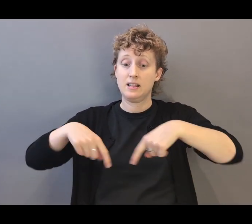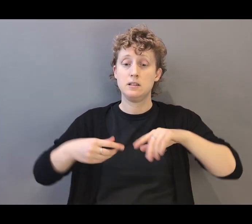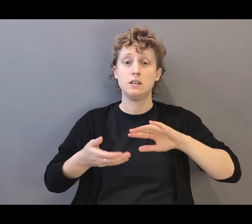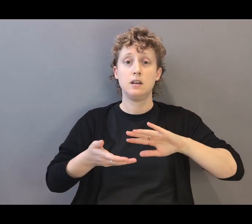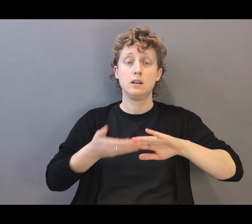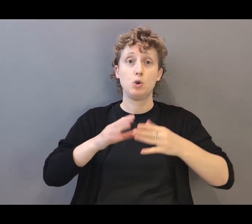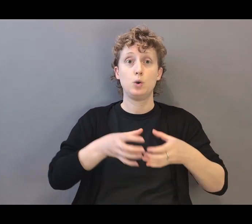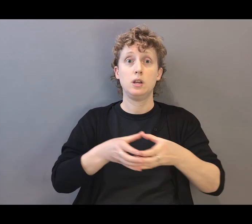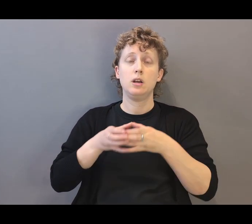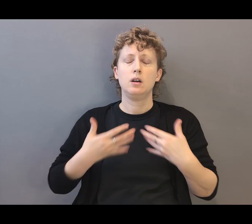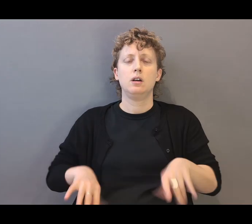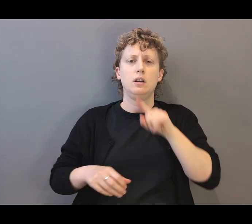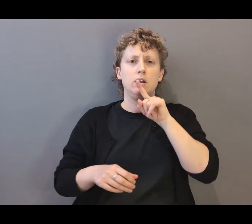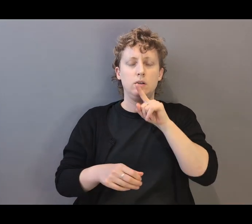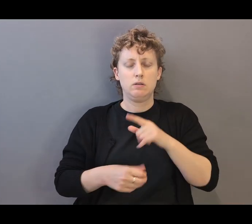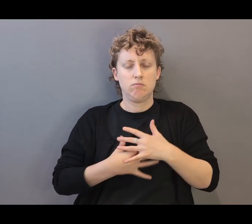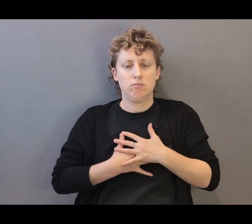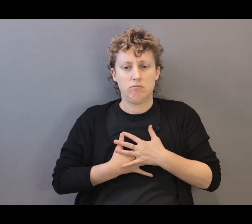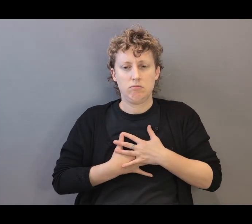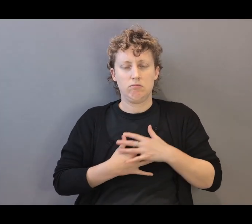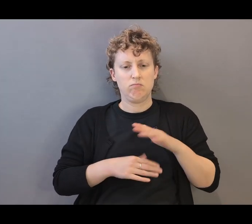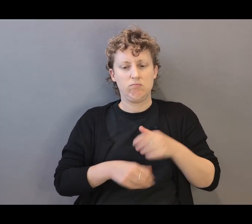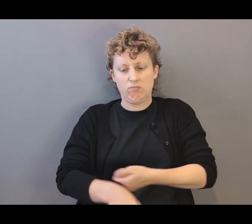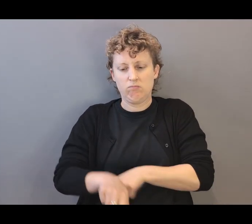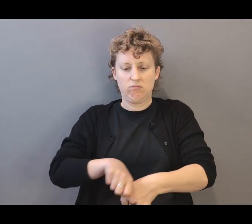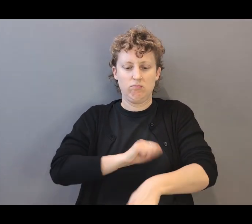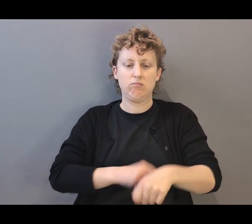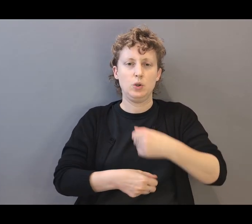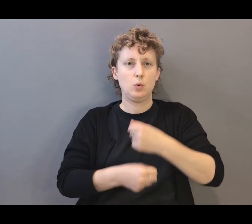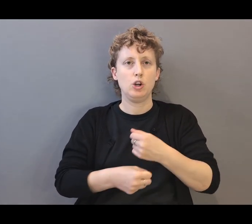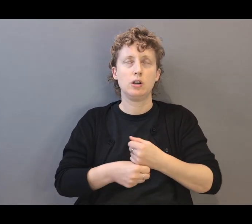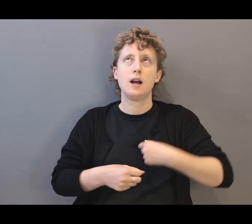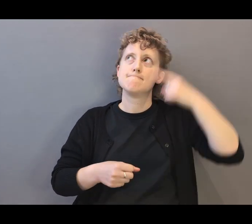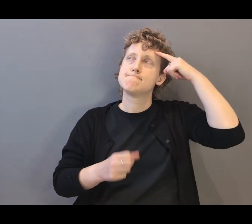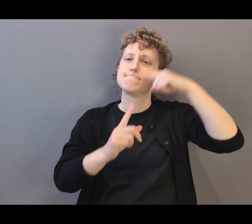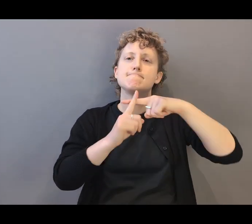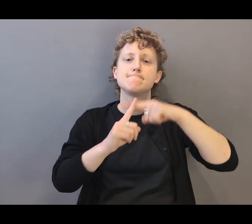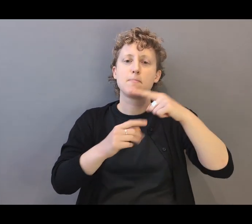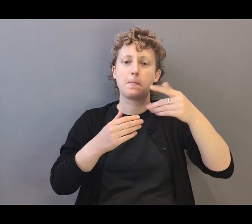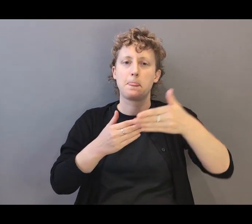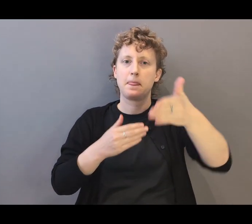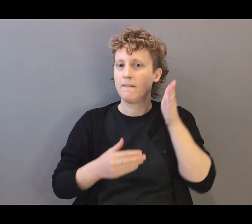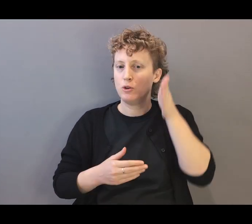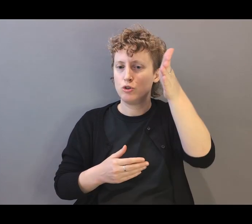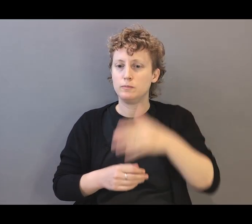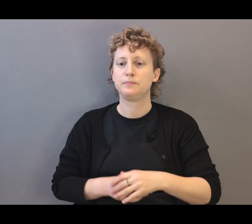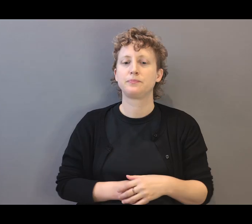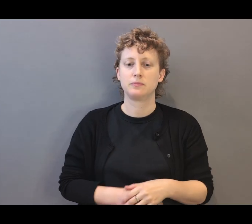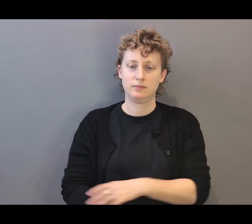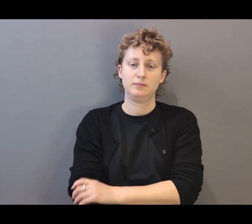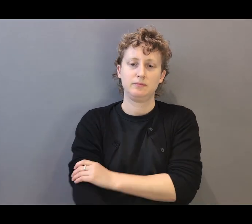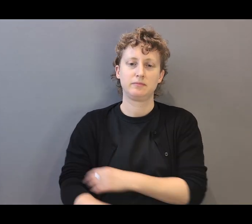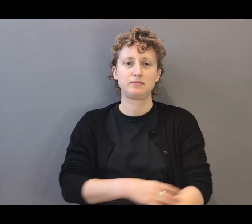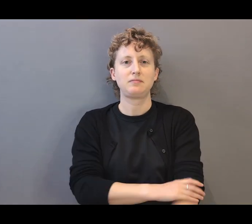me hopeful and optimistic for the future. So if you want to hear the real IAAP State of the Union kind